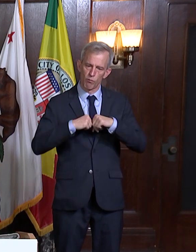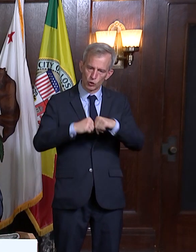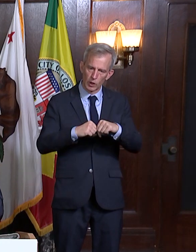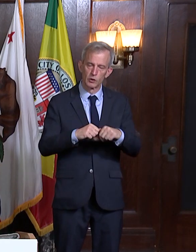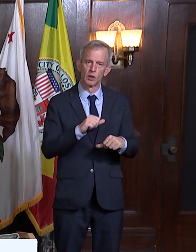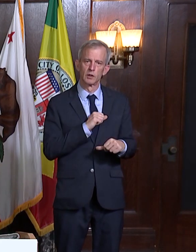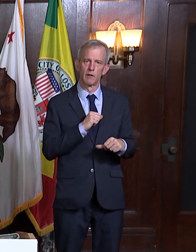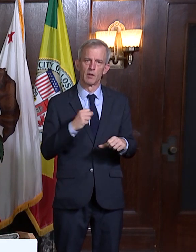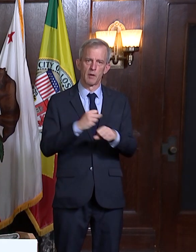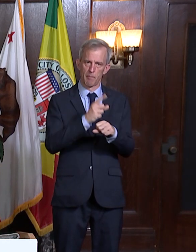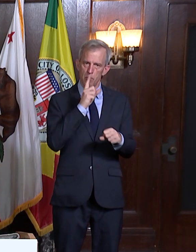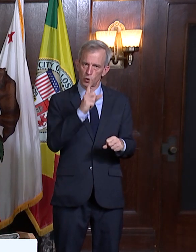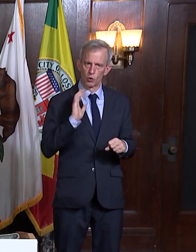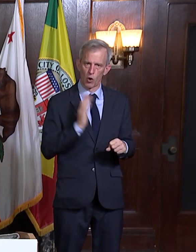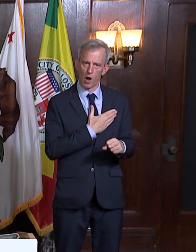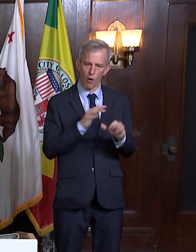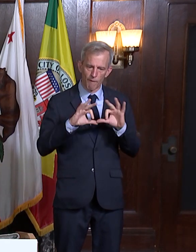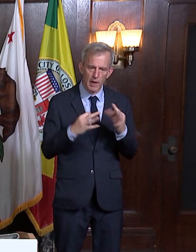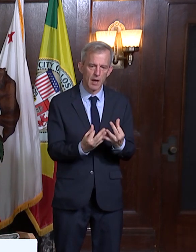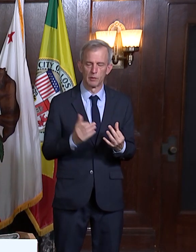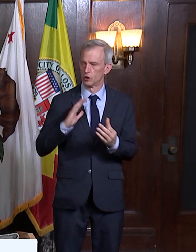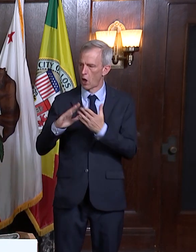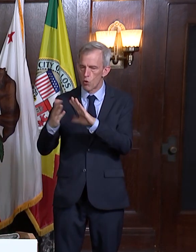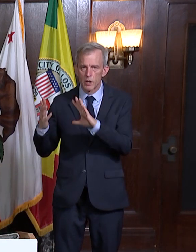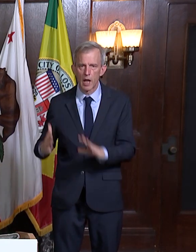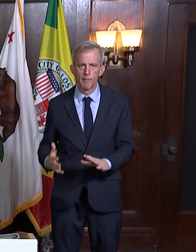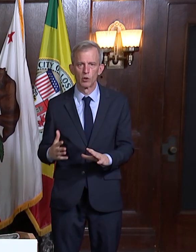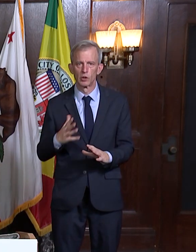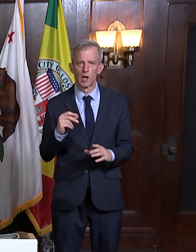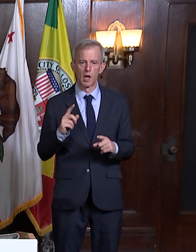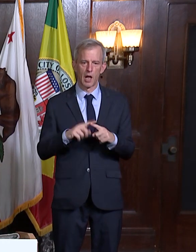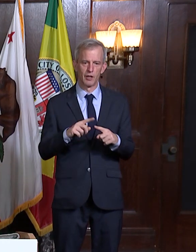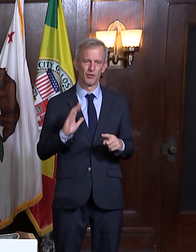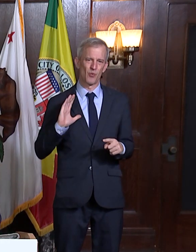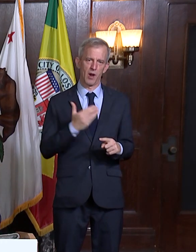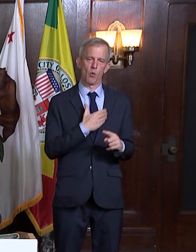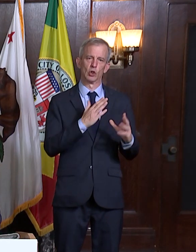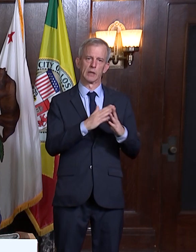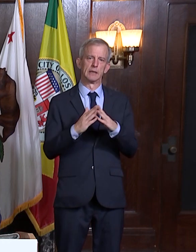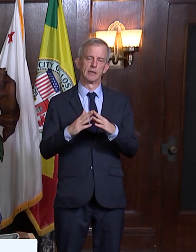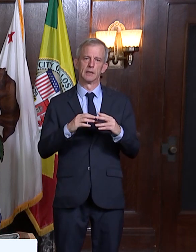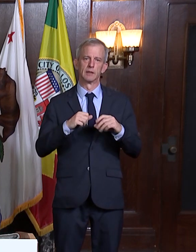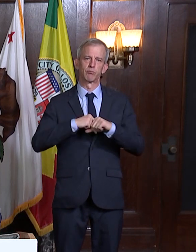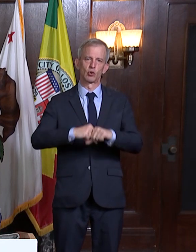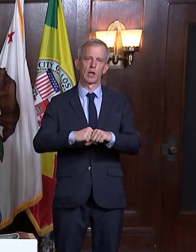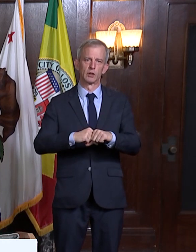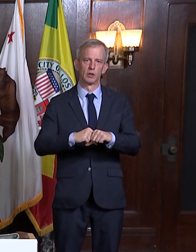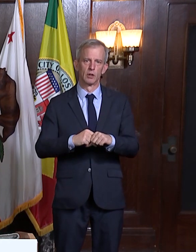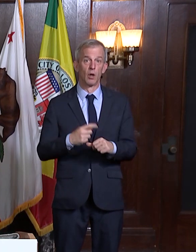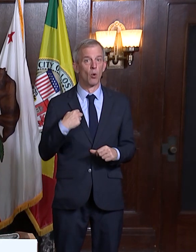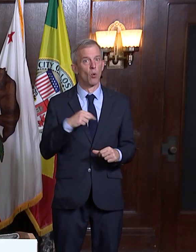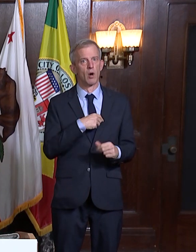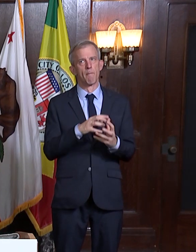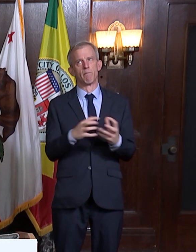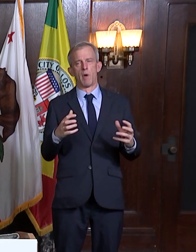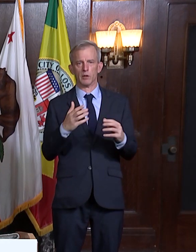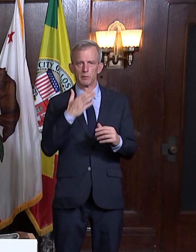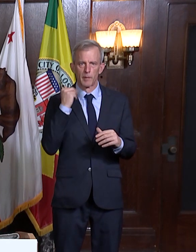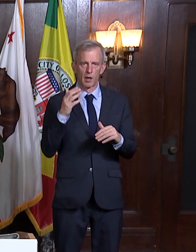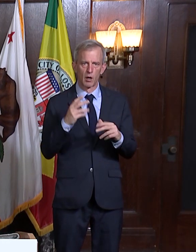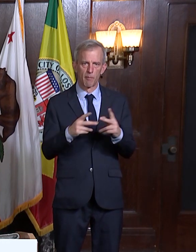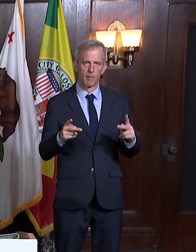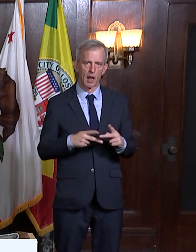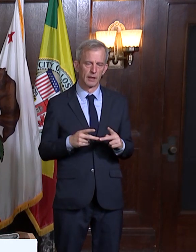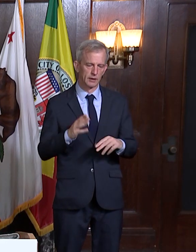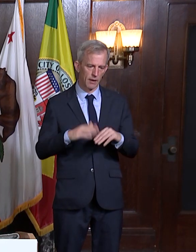that protection to our families, to our neighbors, and to our city. We're in such a far better place today than we were a year